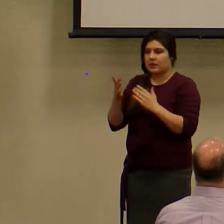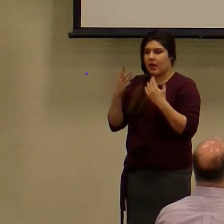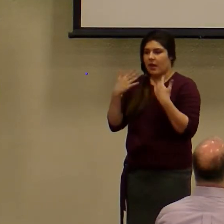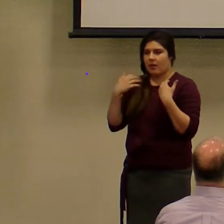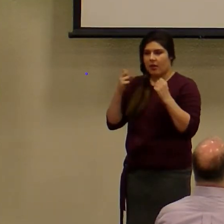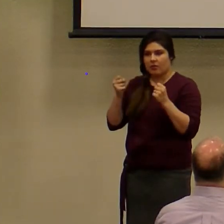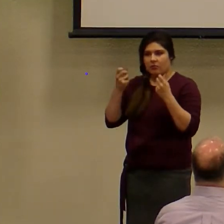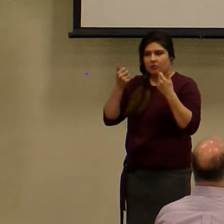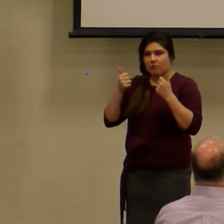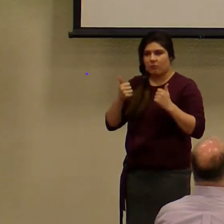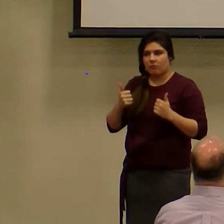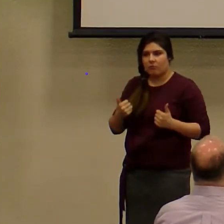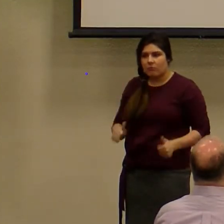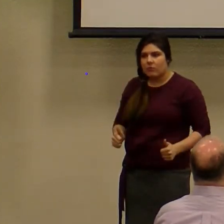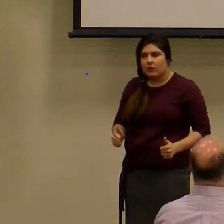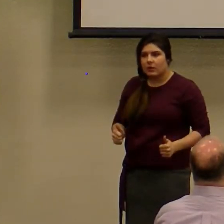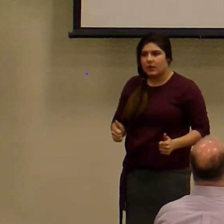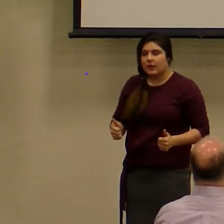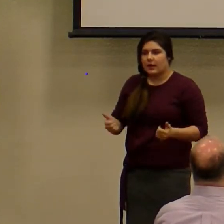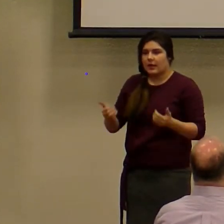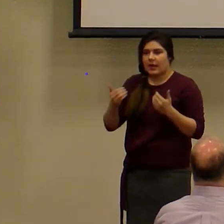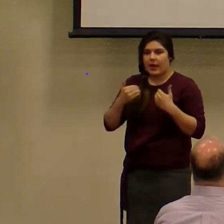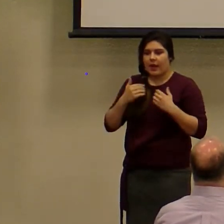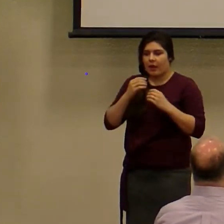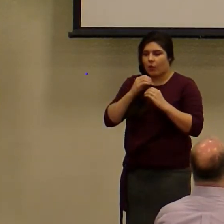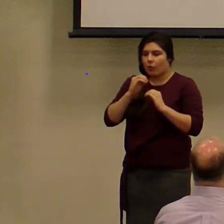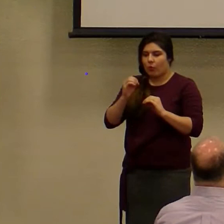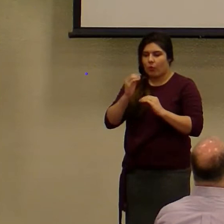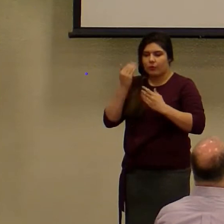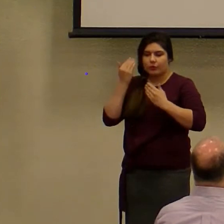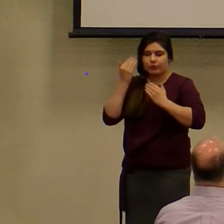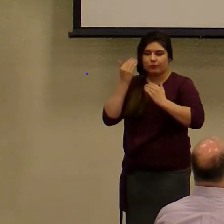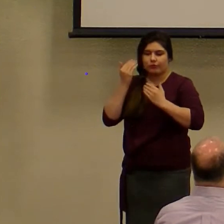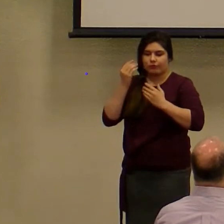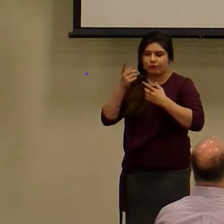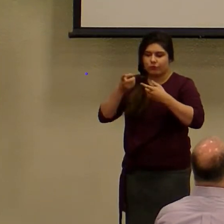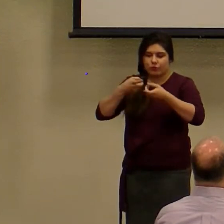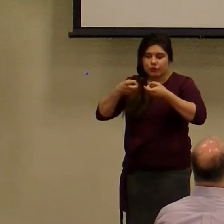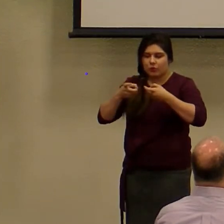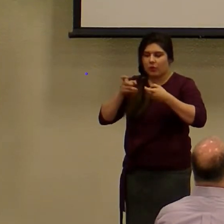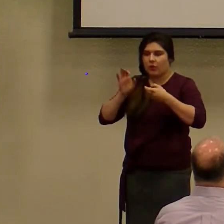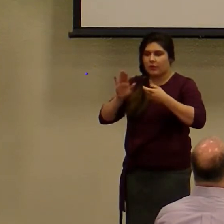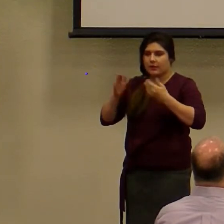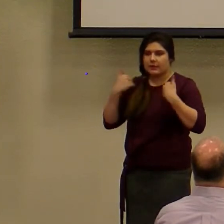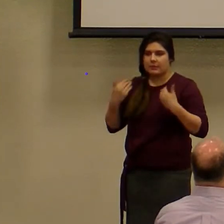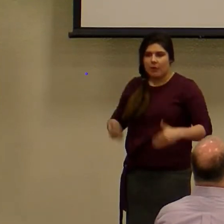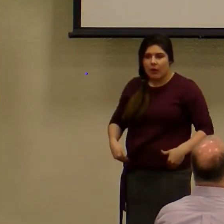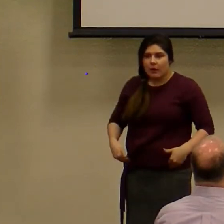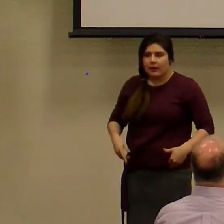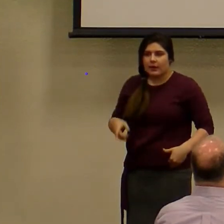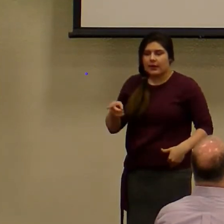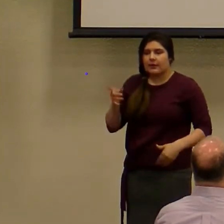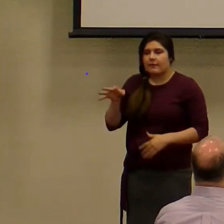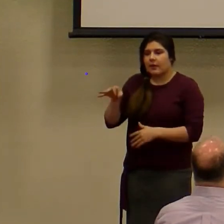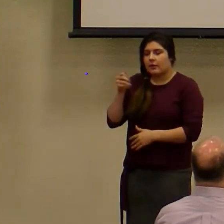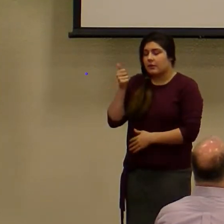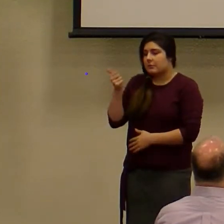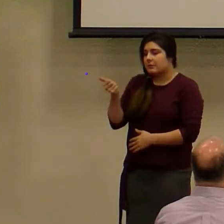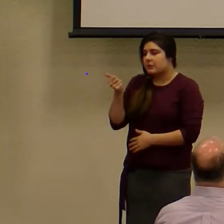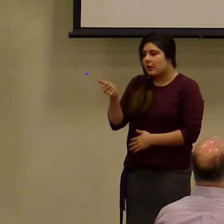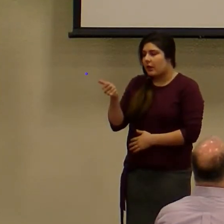down and was dealing with a lack of control over his own body. And he found